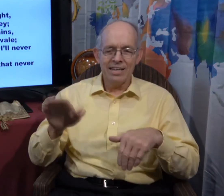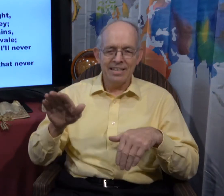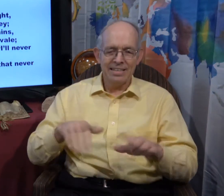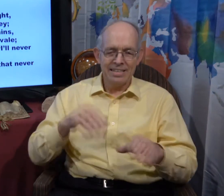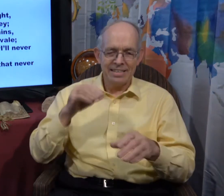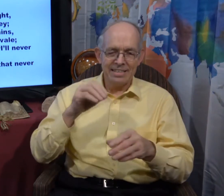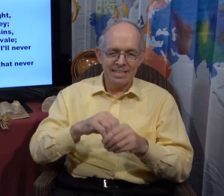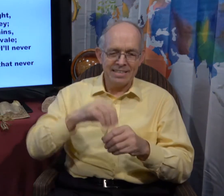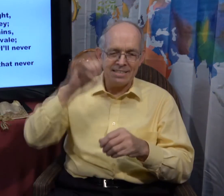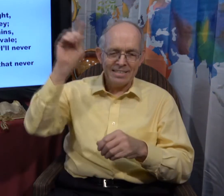Rocky